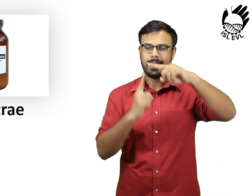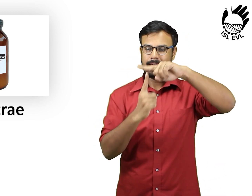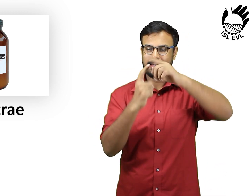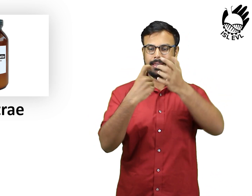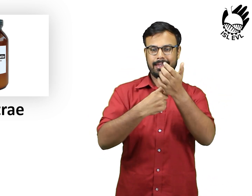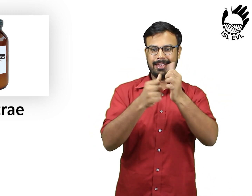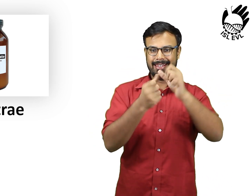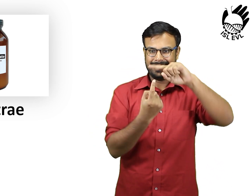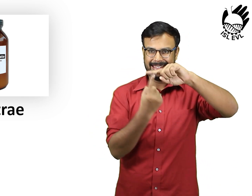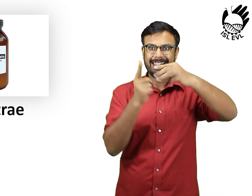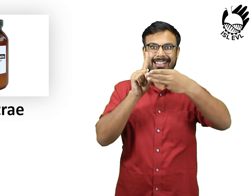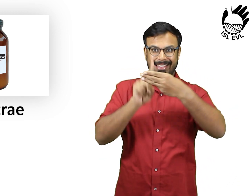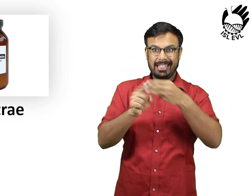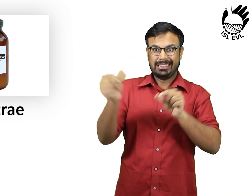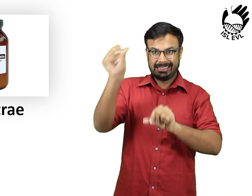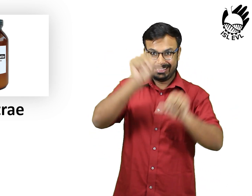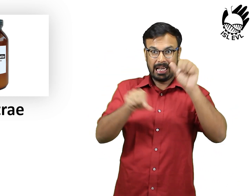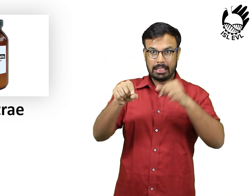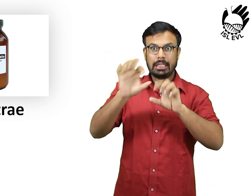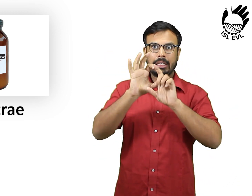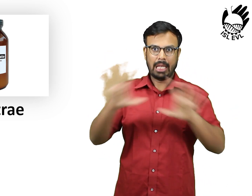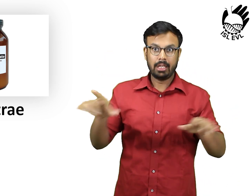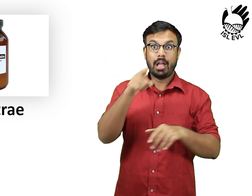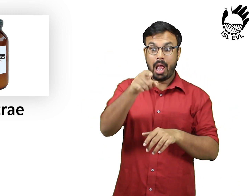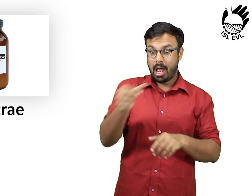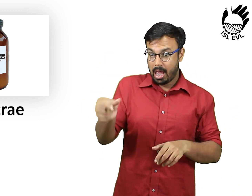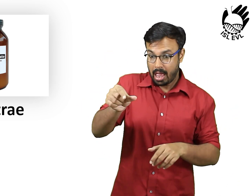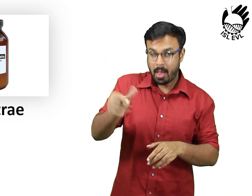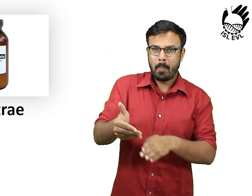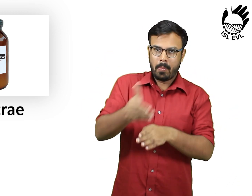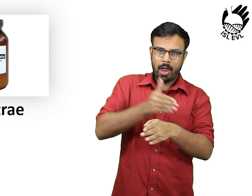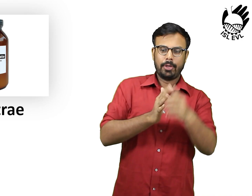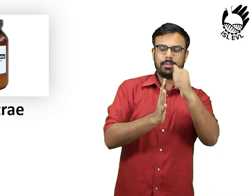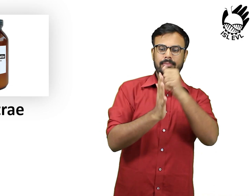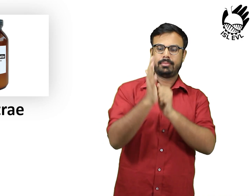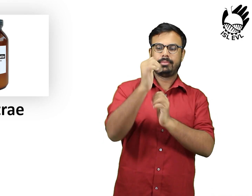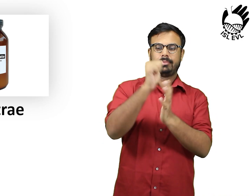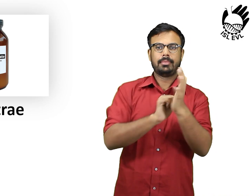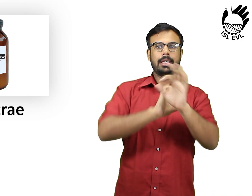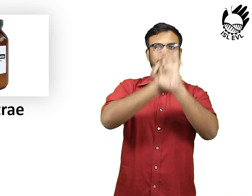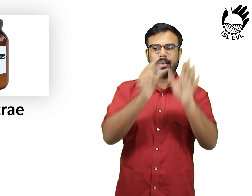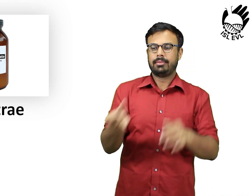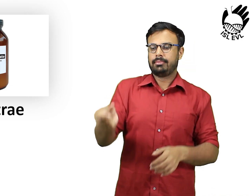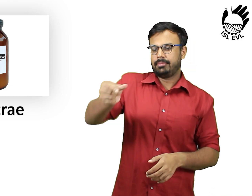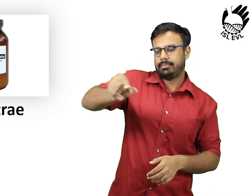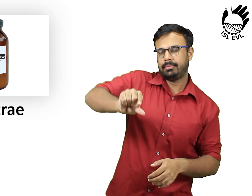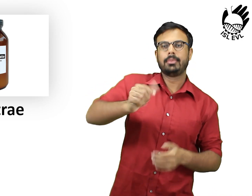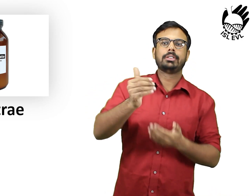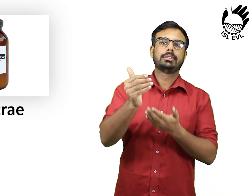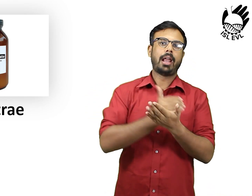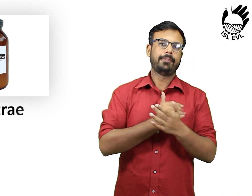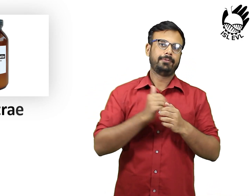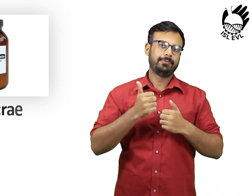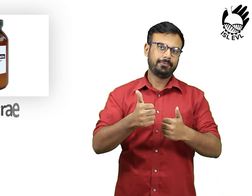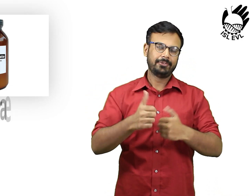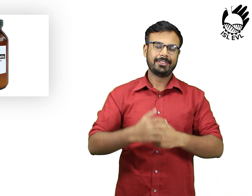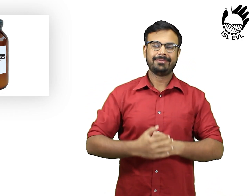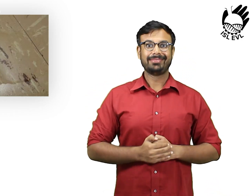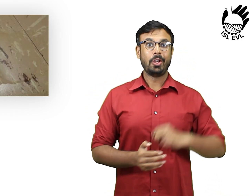Read and note the hazard warnings on the chemicals. Ask the group leader or a technician to explain what they mean if you're not